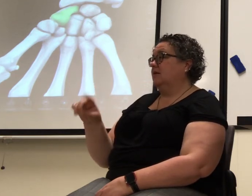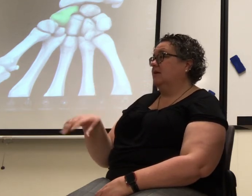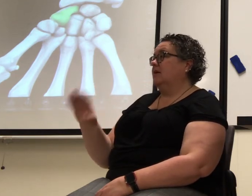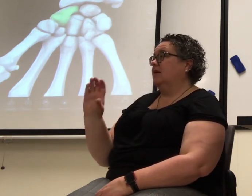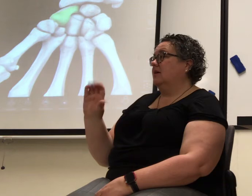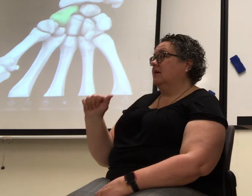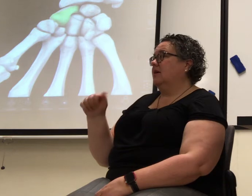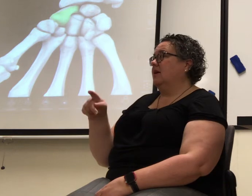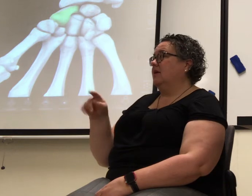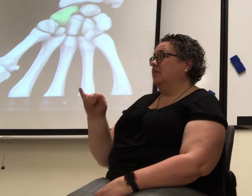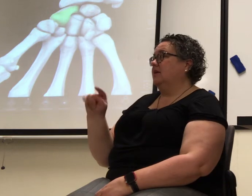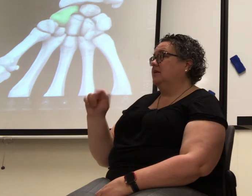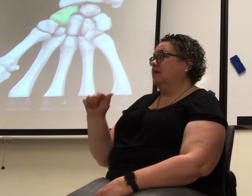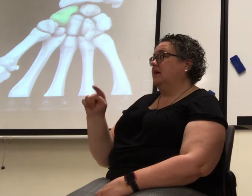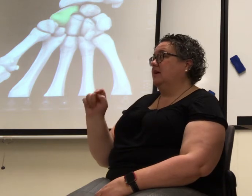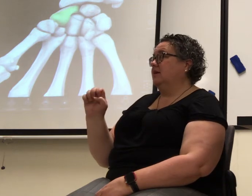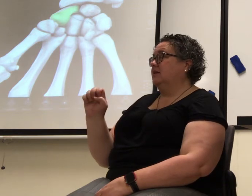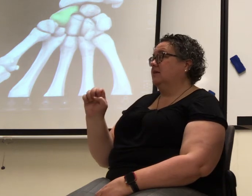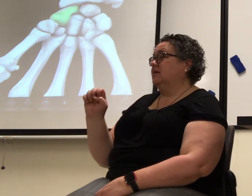Capitate.